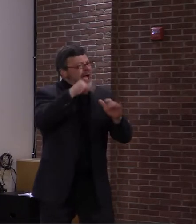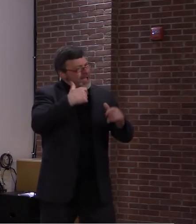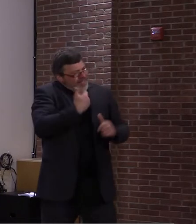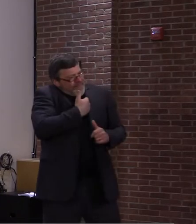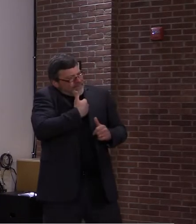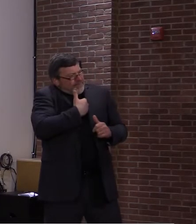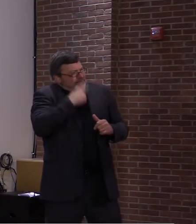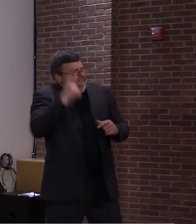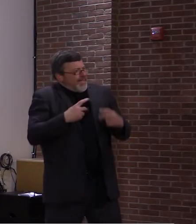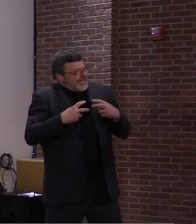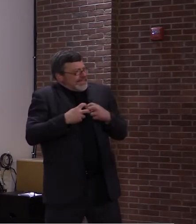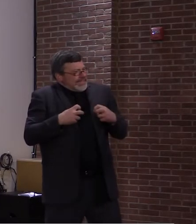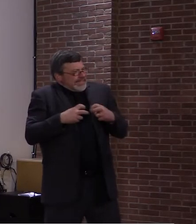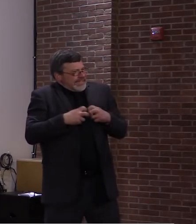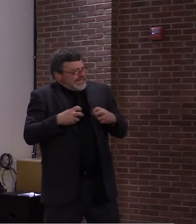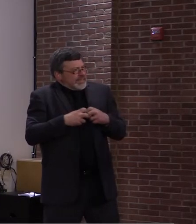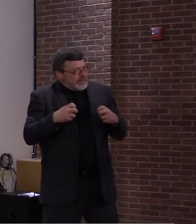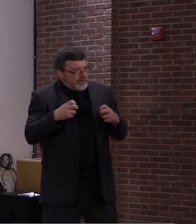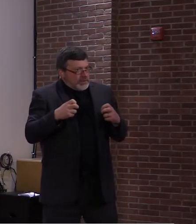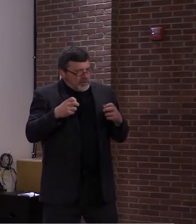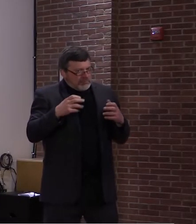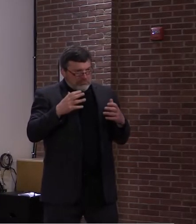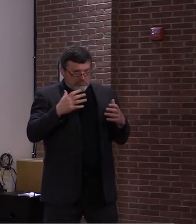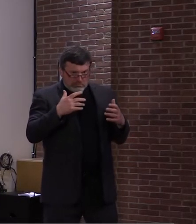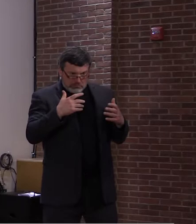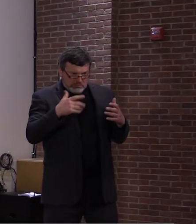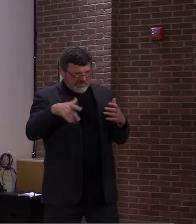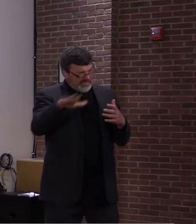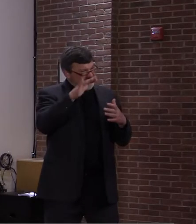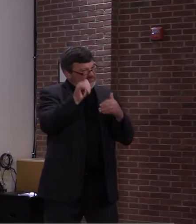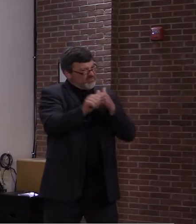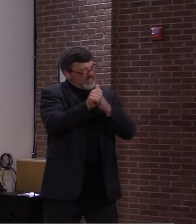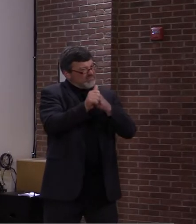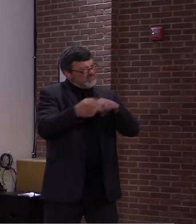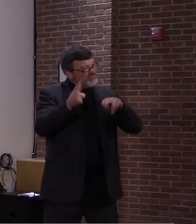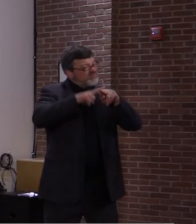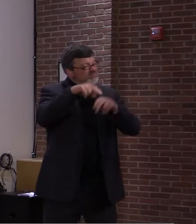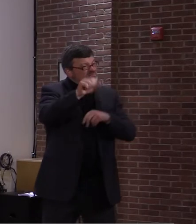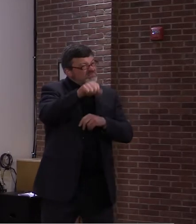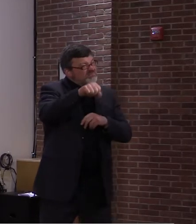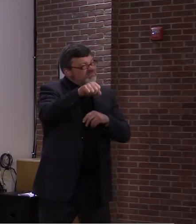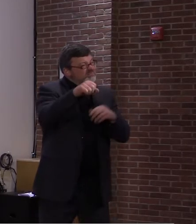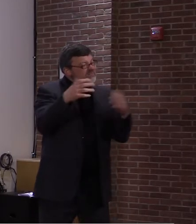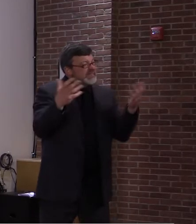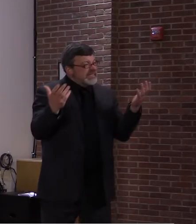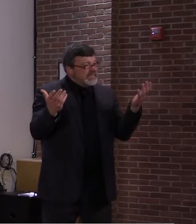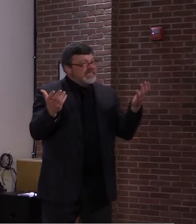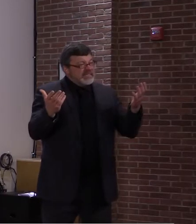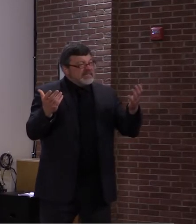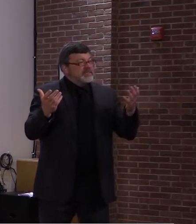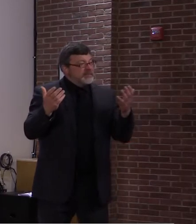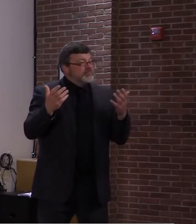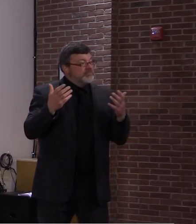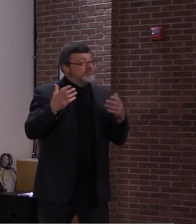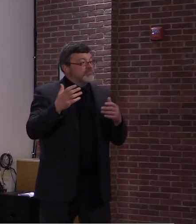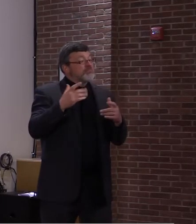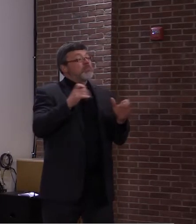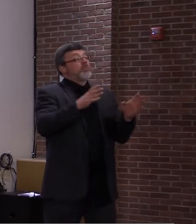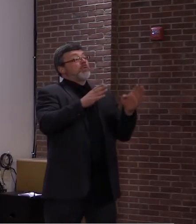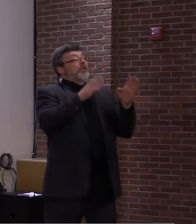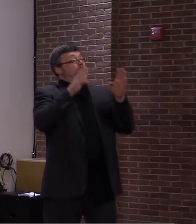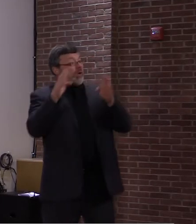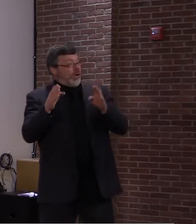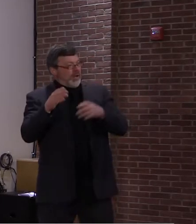who are too young to be vaccinated yet. But another factor to consider is COVID-19 activity where you